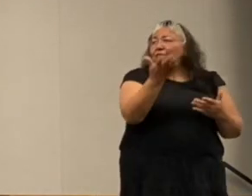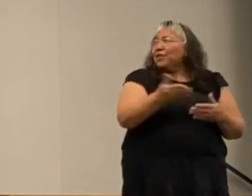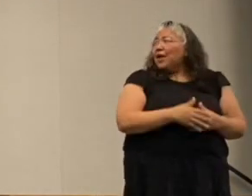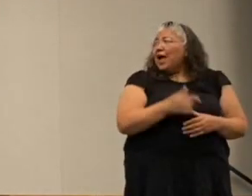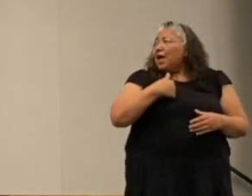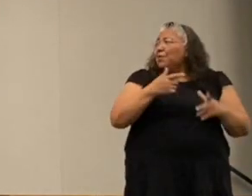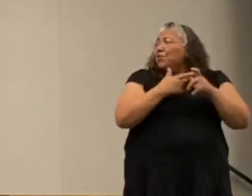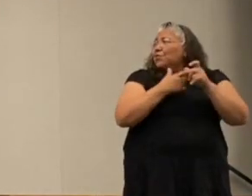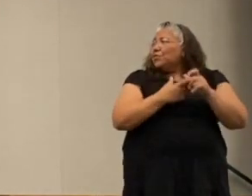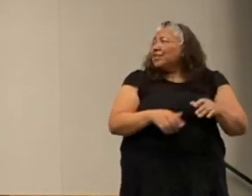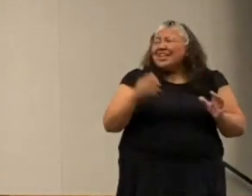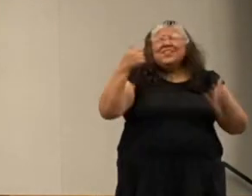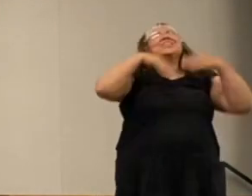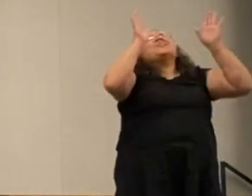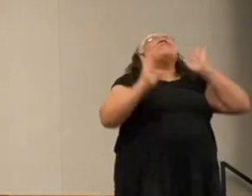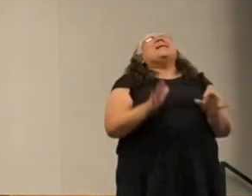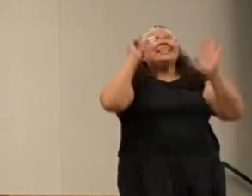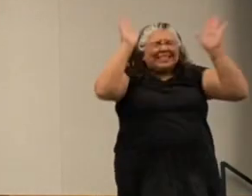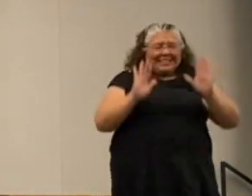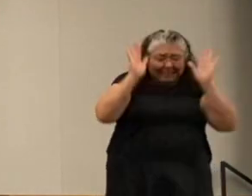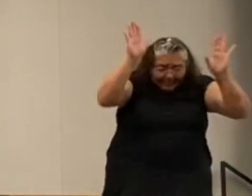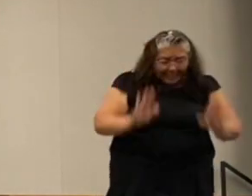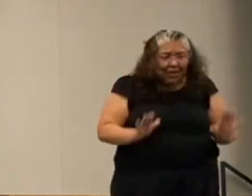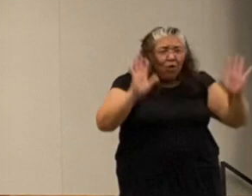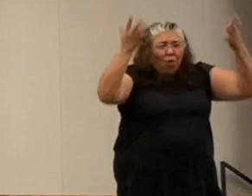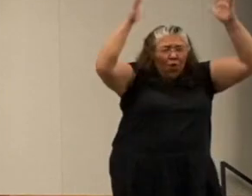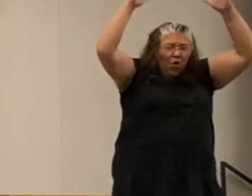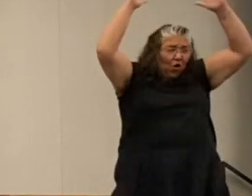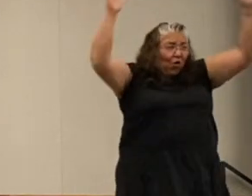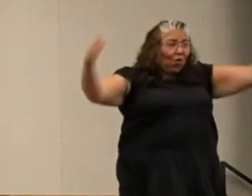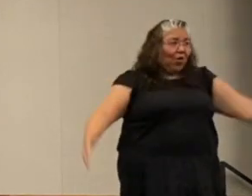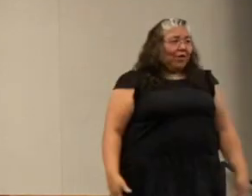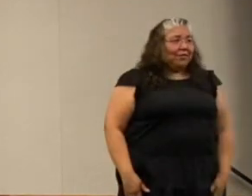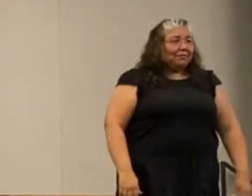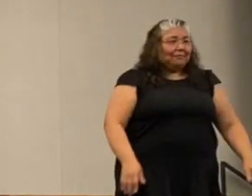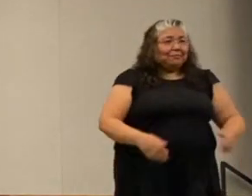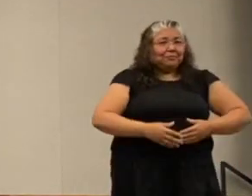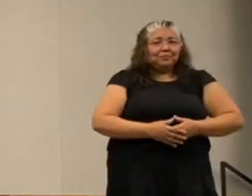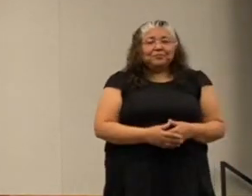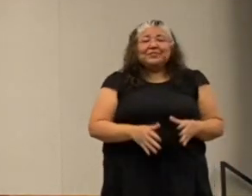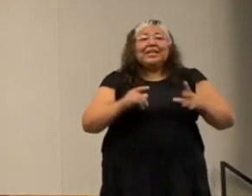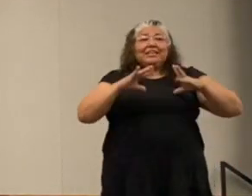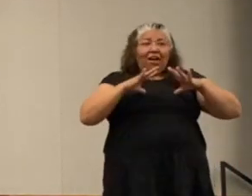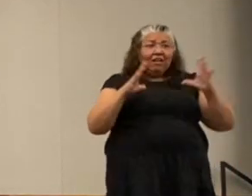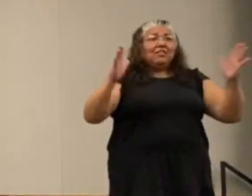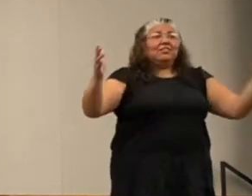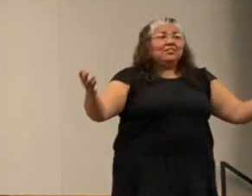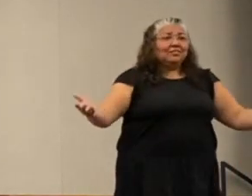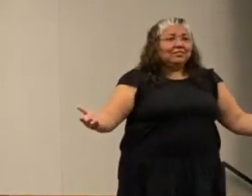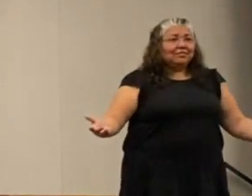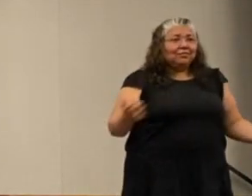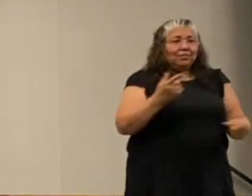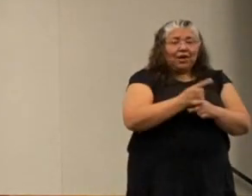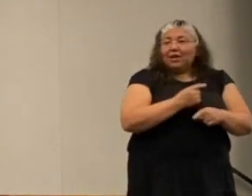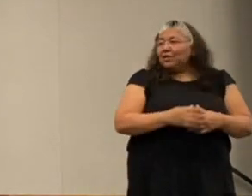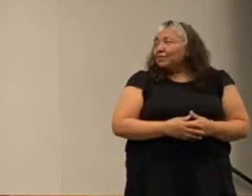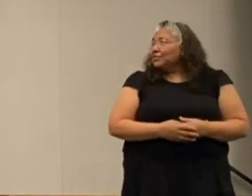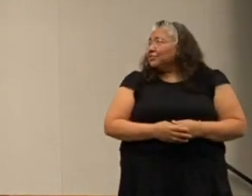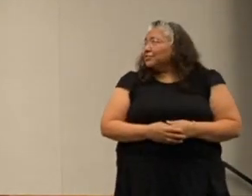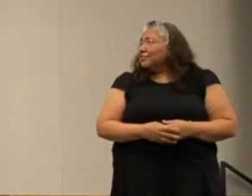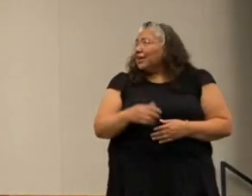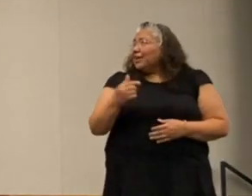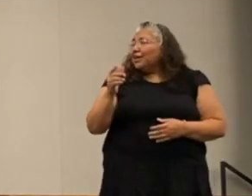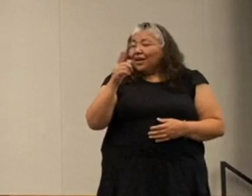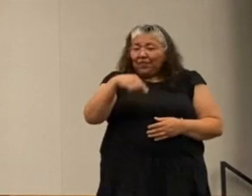been running around again. This is amazing! Woo! It's awesome! Right? And they're getting